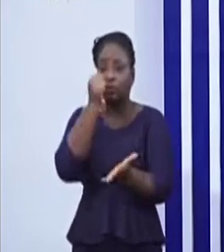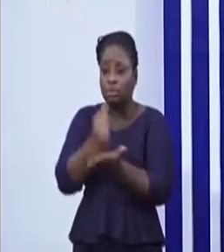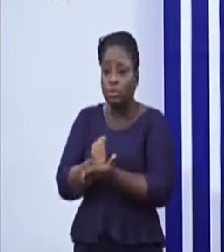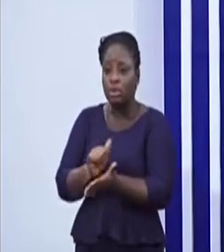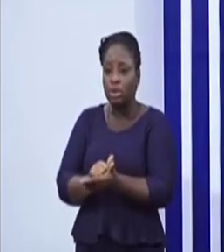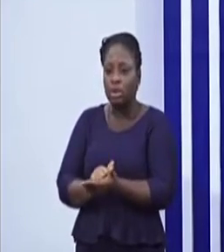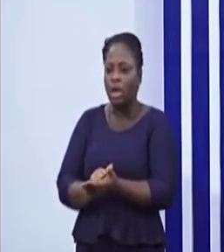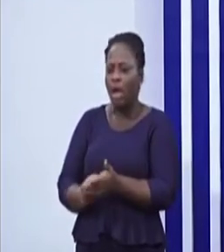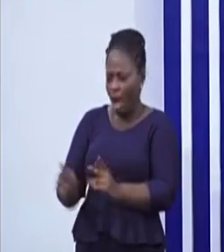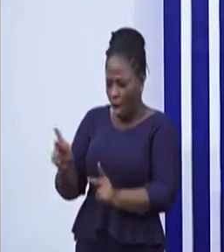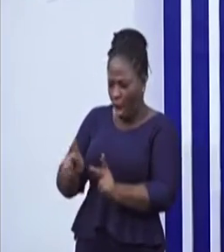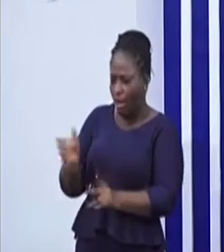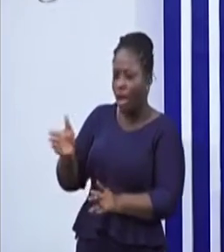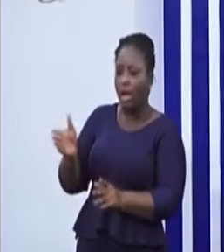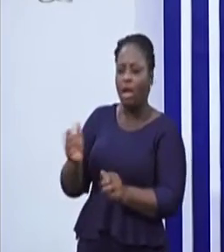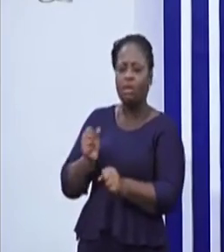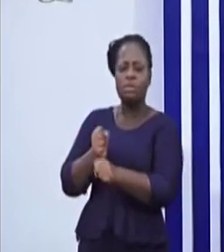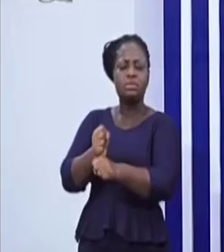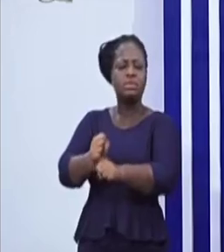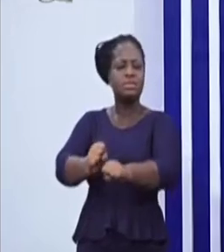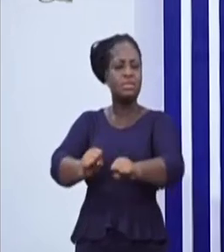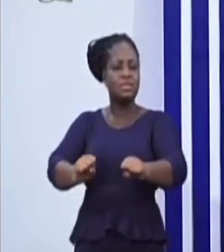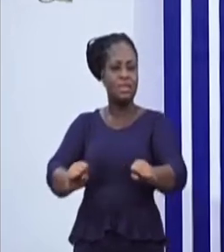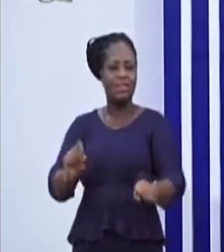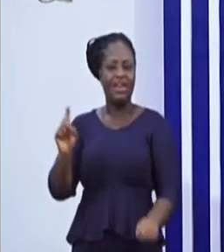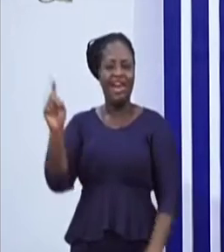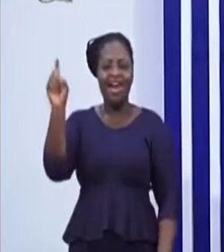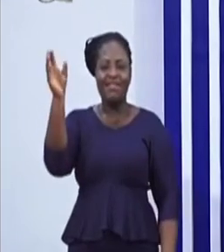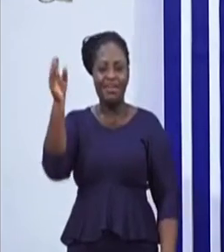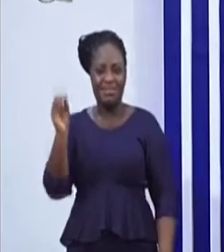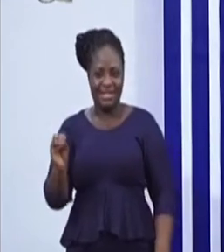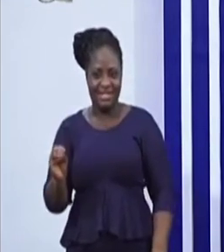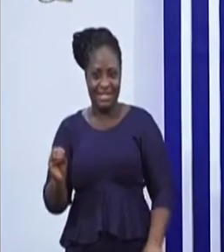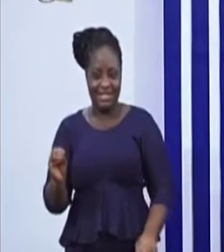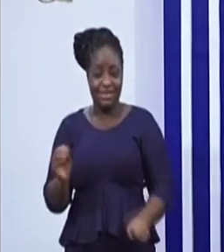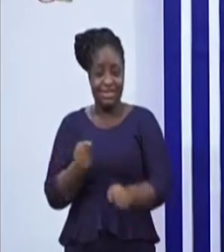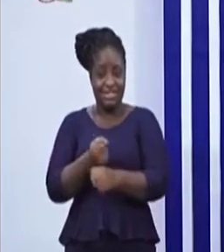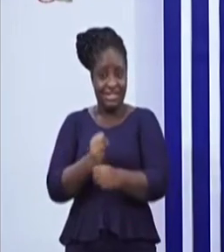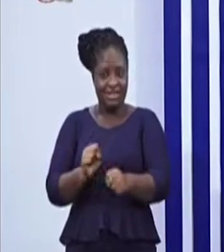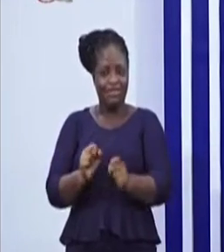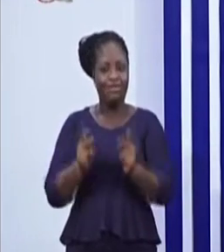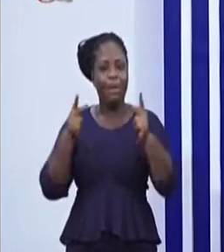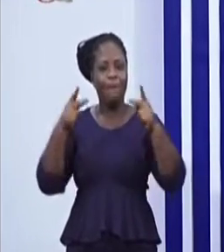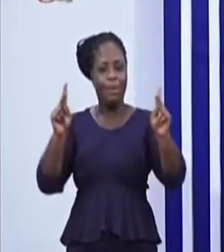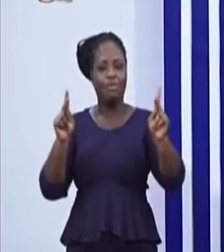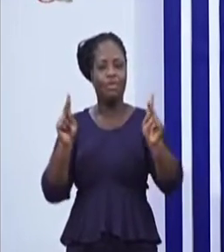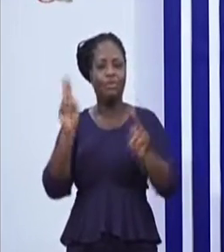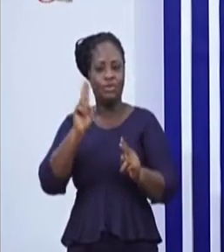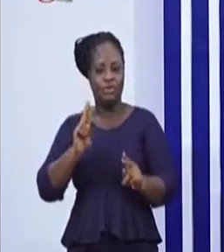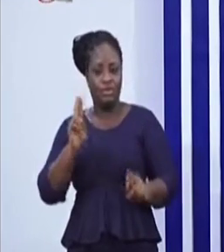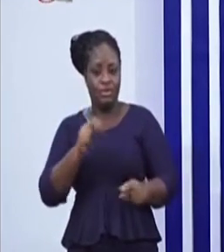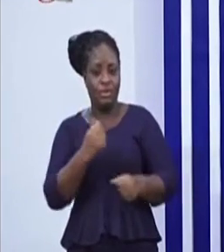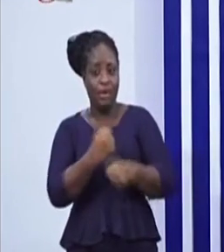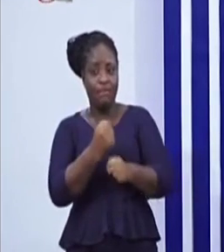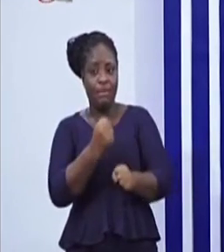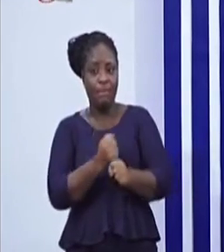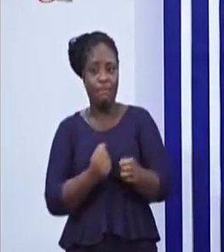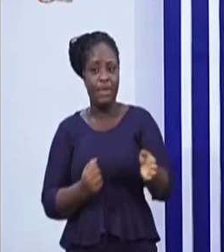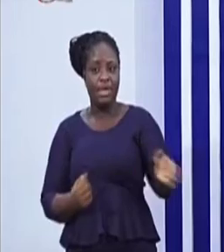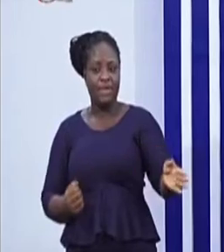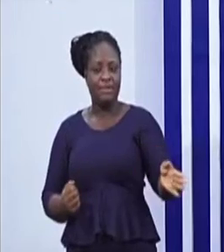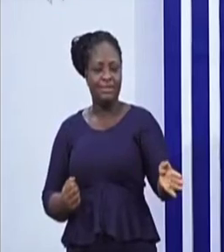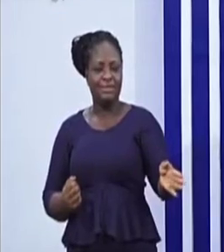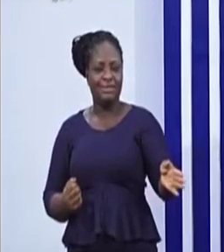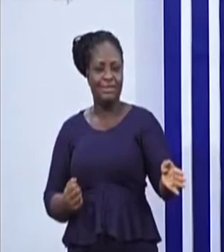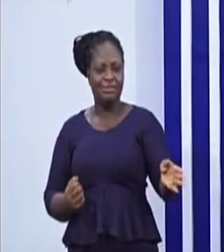them is quite safe and indeed 100% safe for public use. We have made a very aggressive